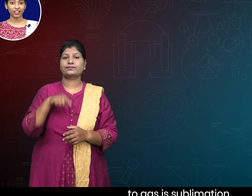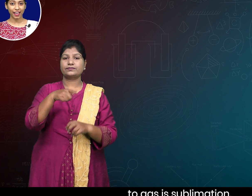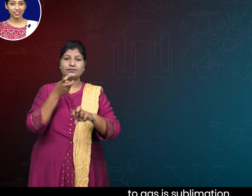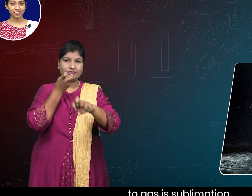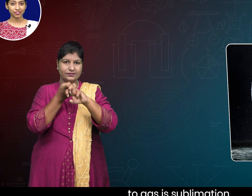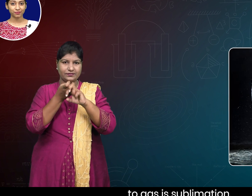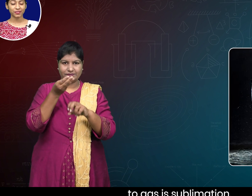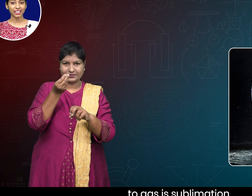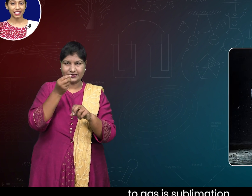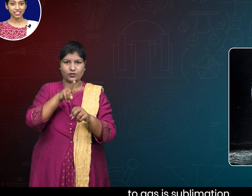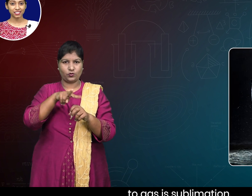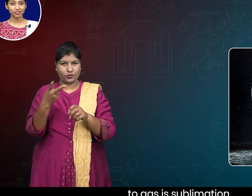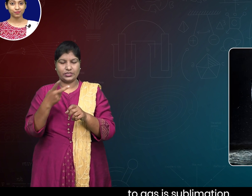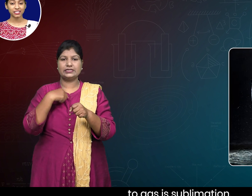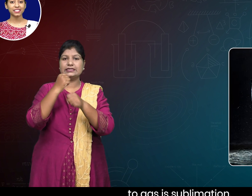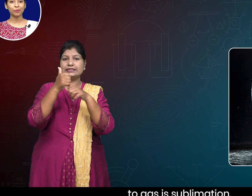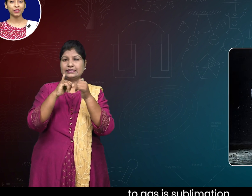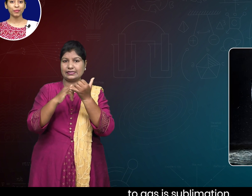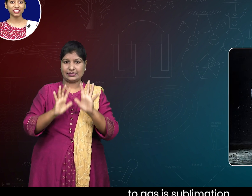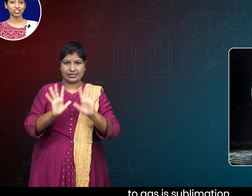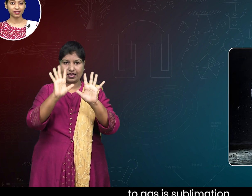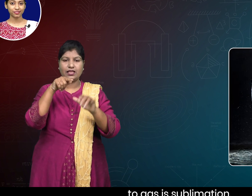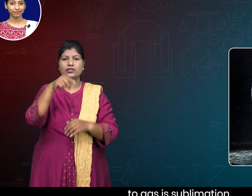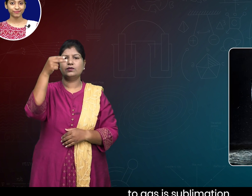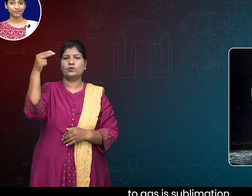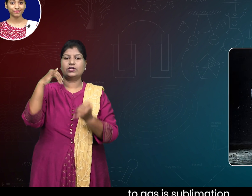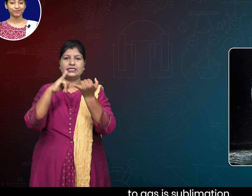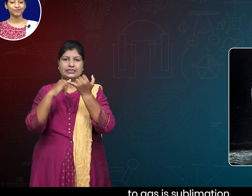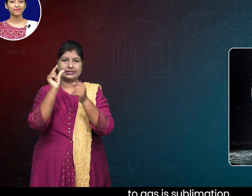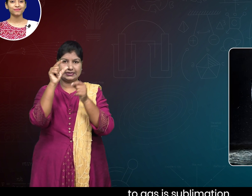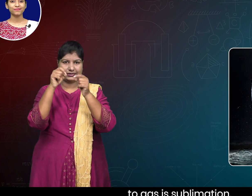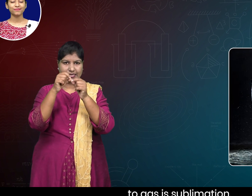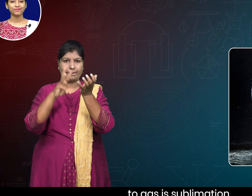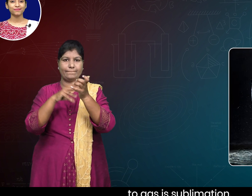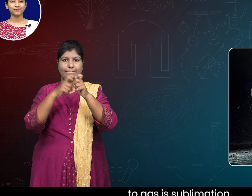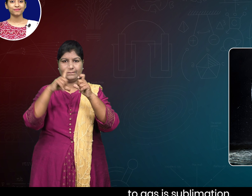Solid to gas is sublimation.